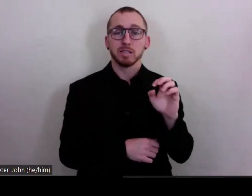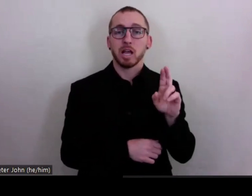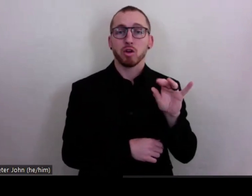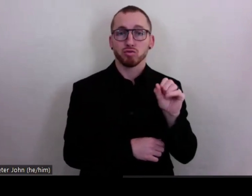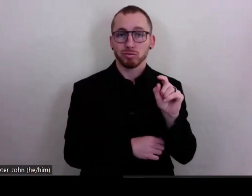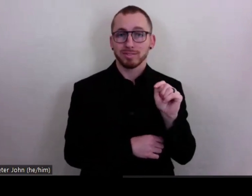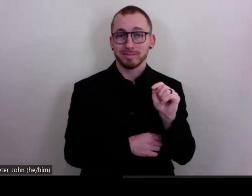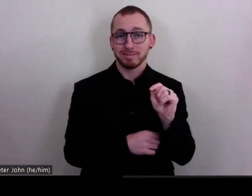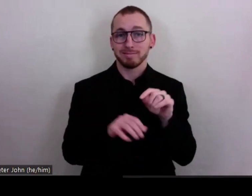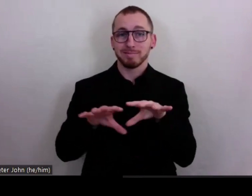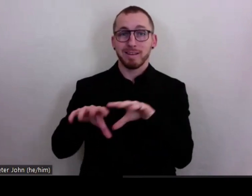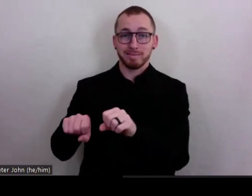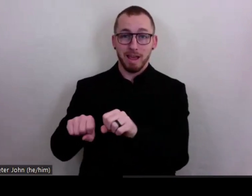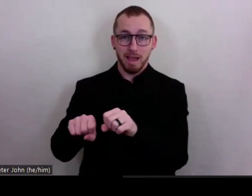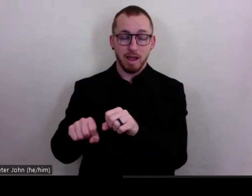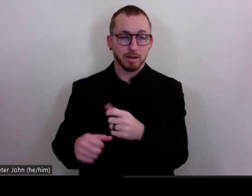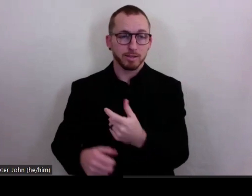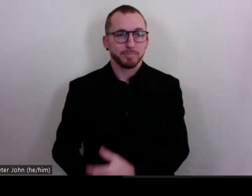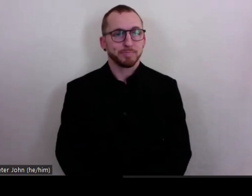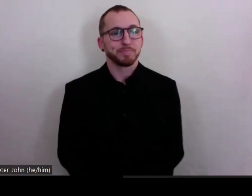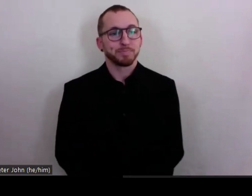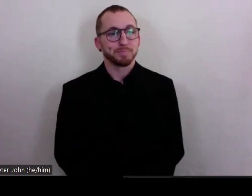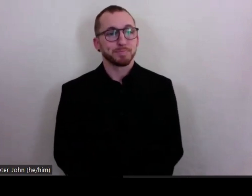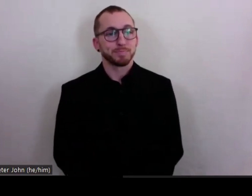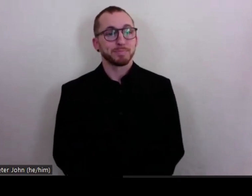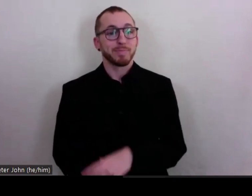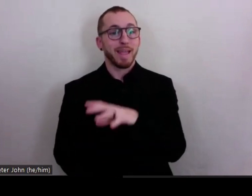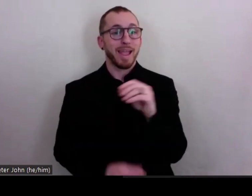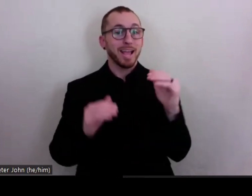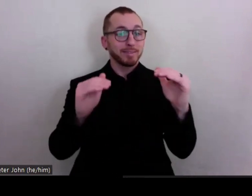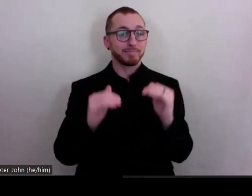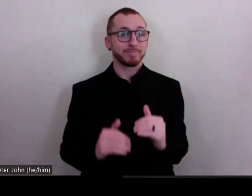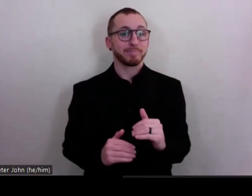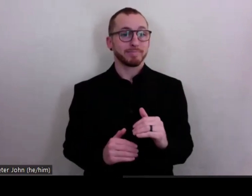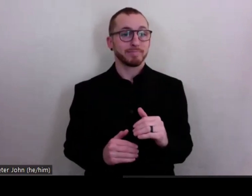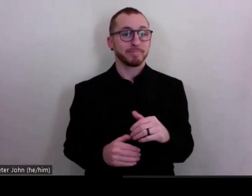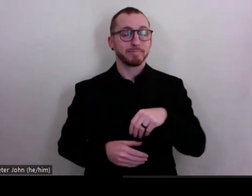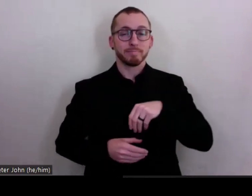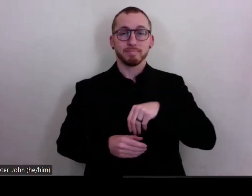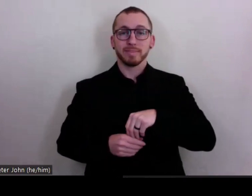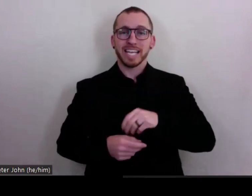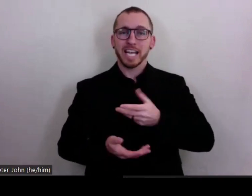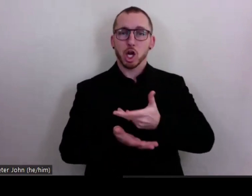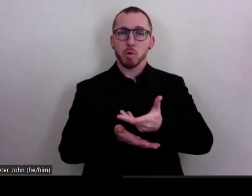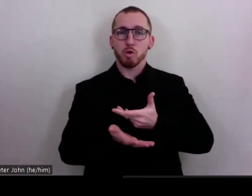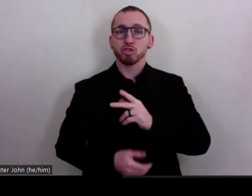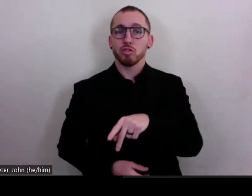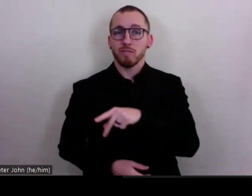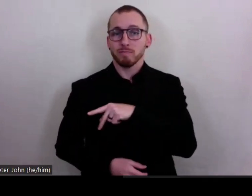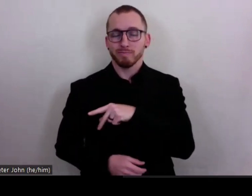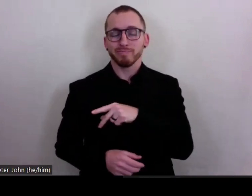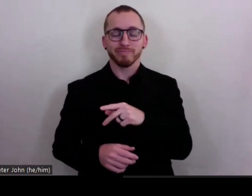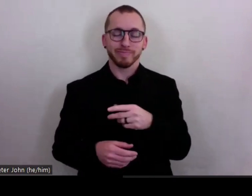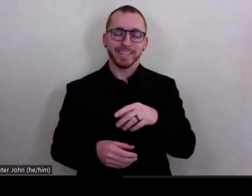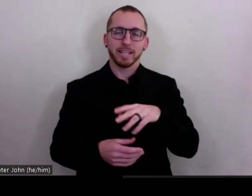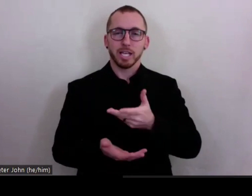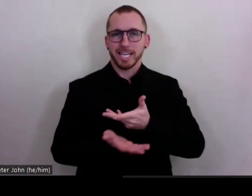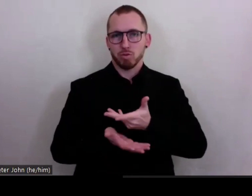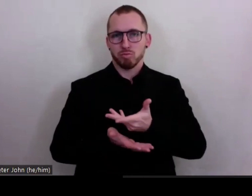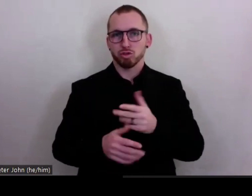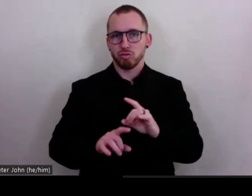I'm also here today, is interpersonal violence, okay? Many of our